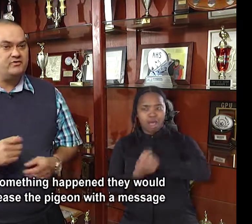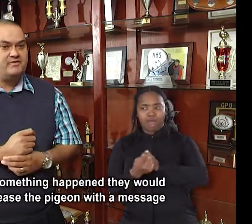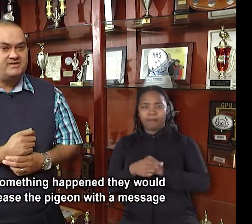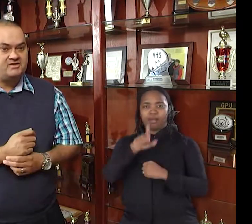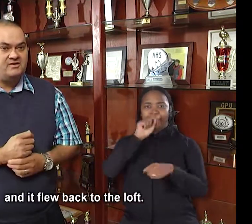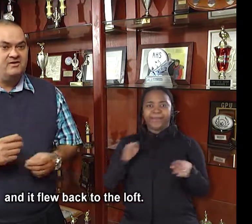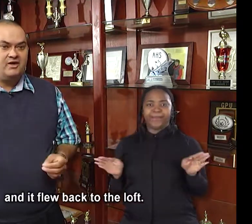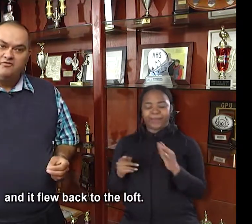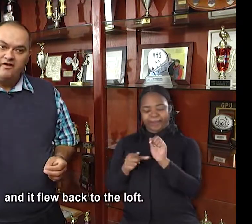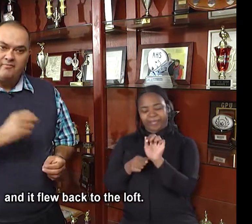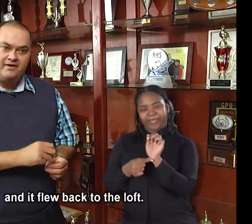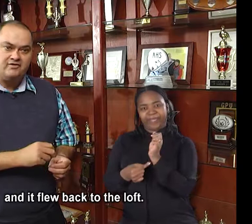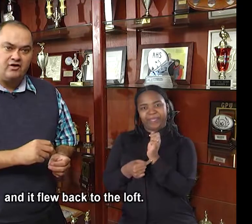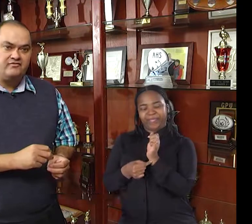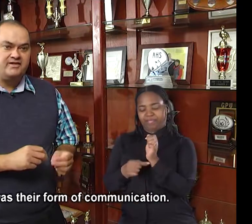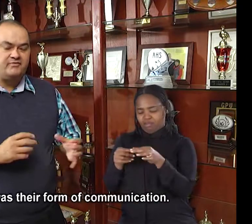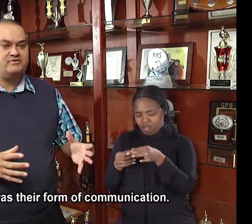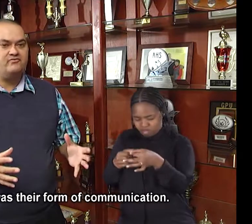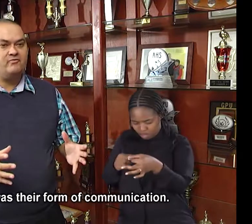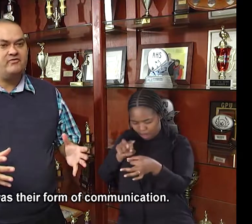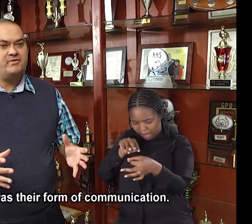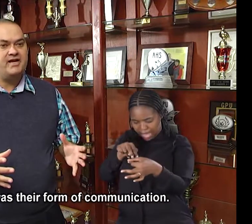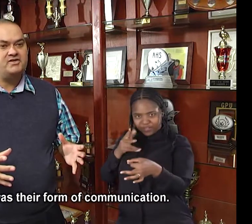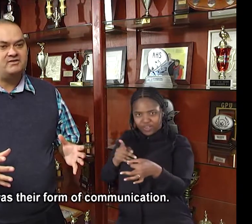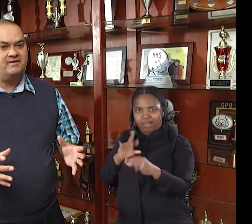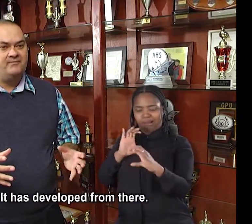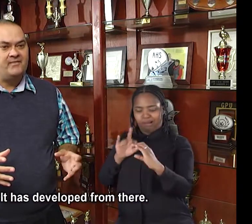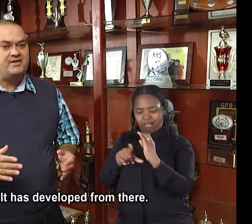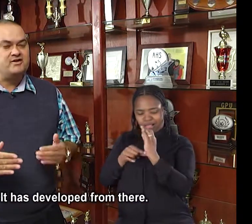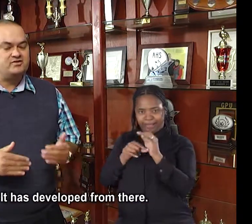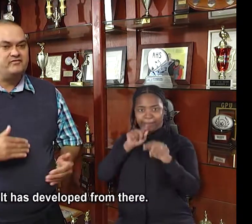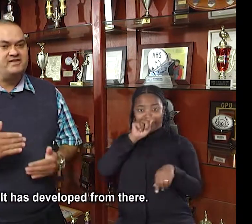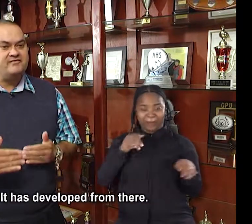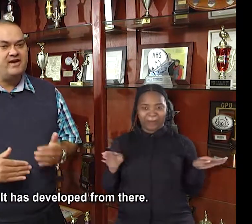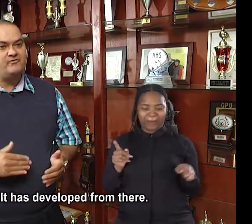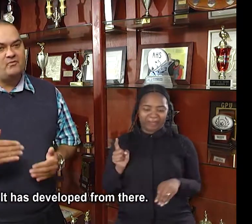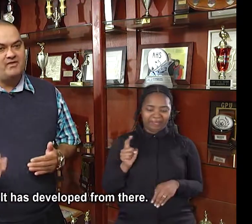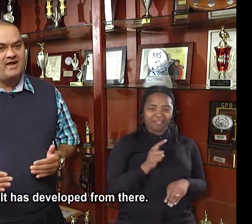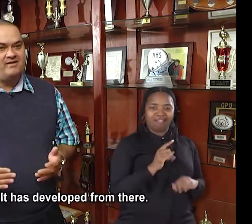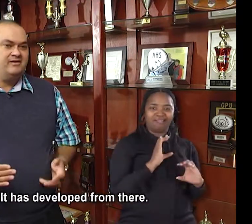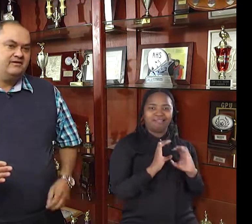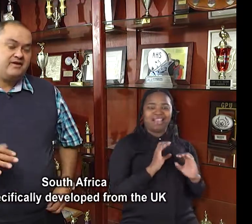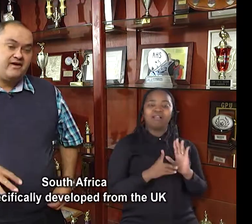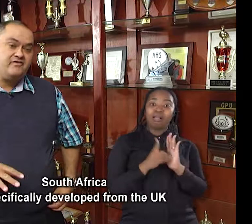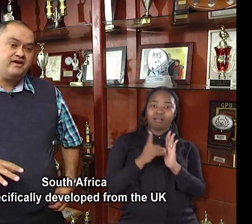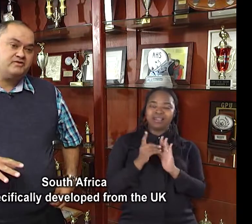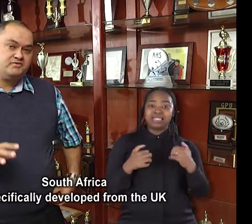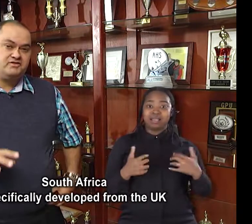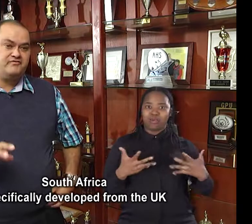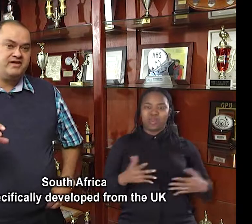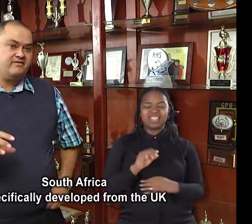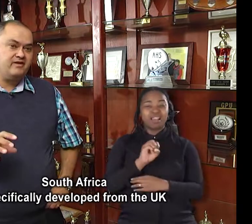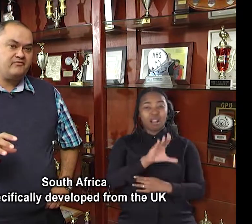the pigeon with a message. It would fly back to the loft, and that was the form of communication. And so it's obviously developed from there. South